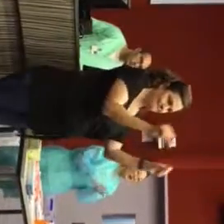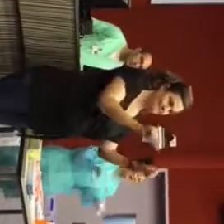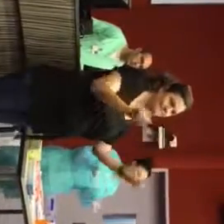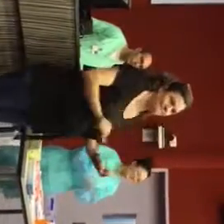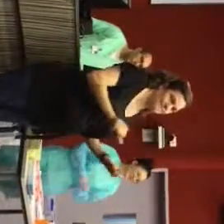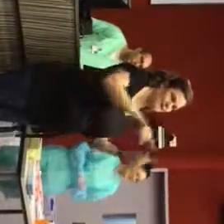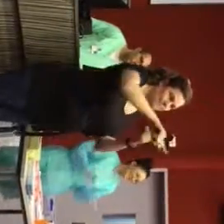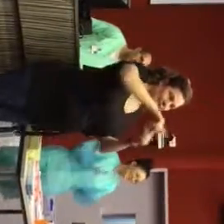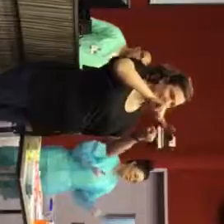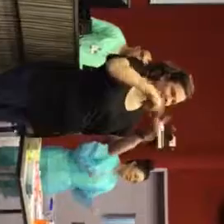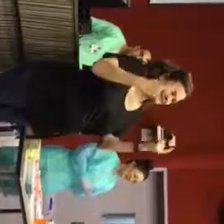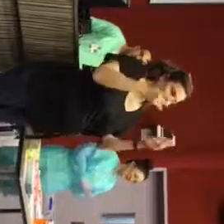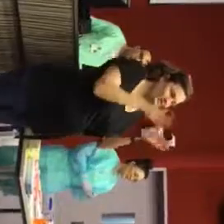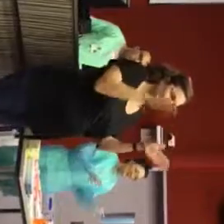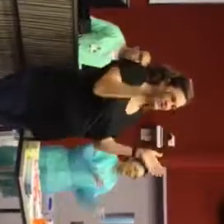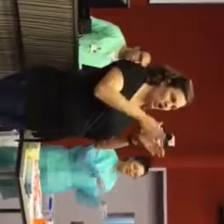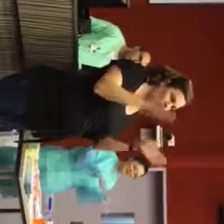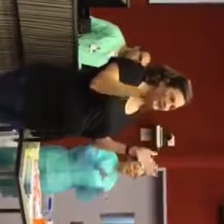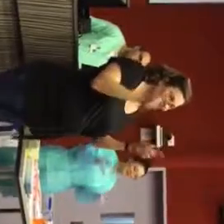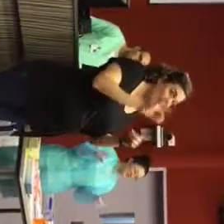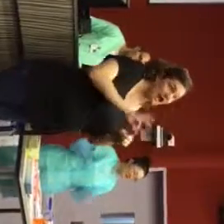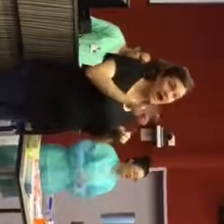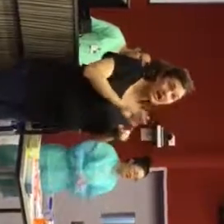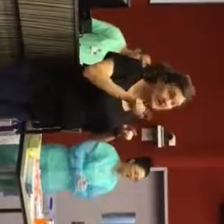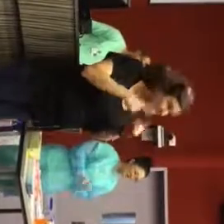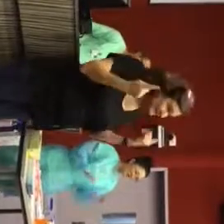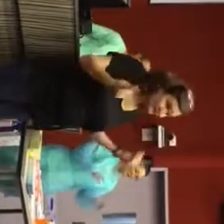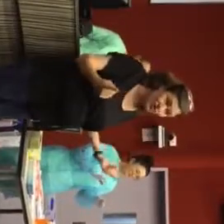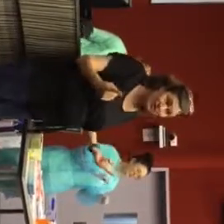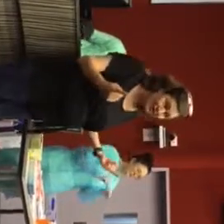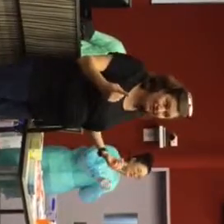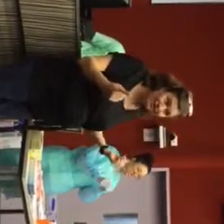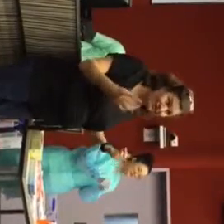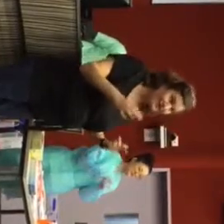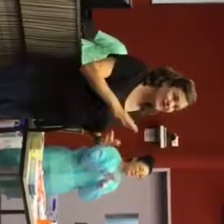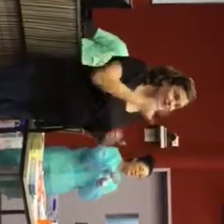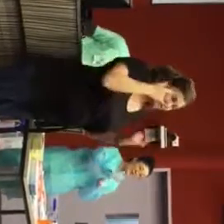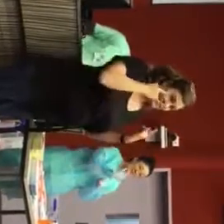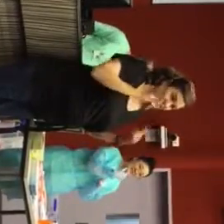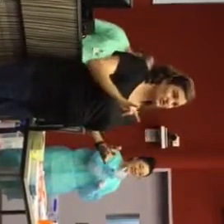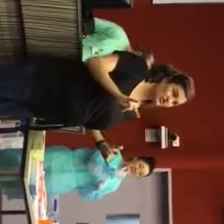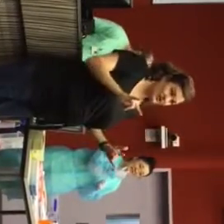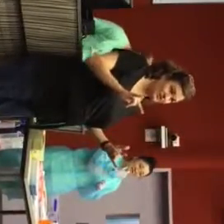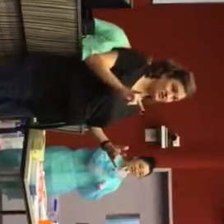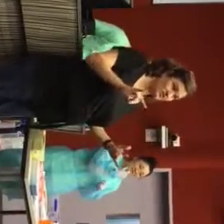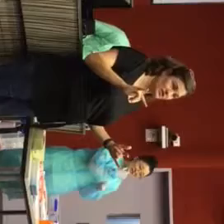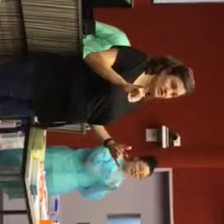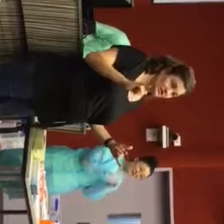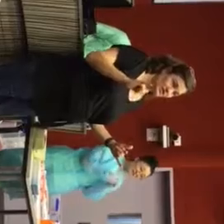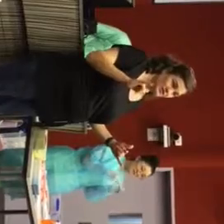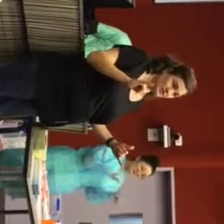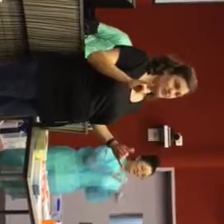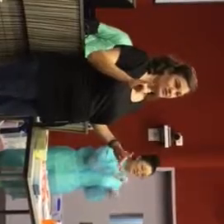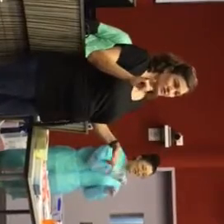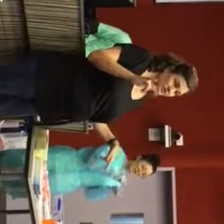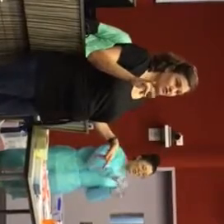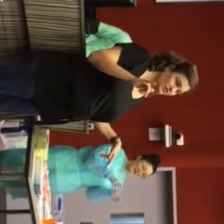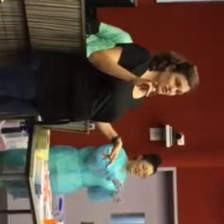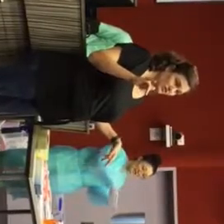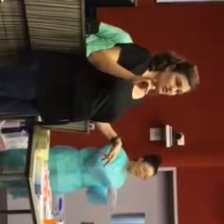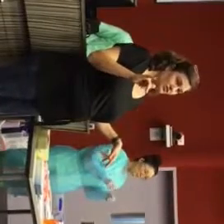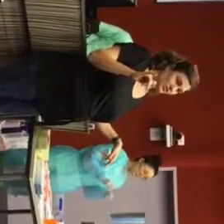the colors as well. We call it shade, but there's a different colors. So we're gonna check if you have any tooth left, then we're gonna